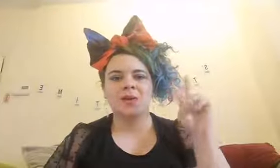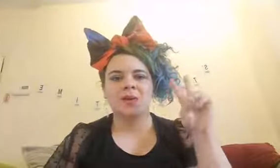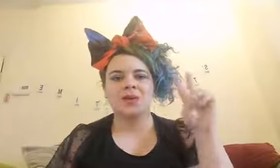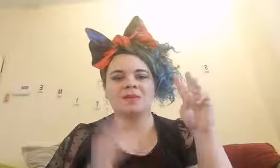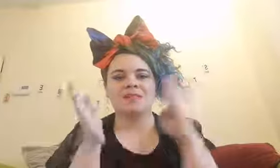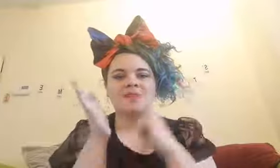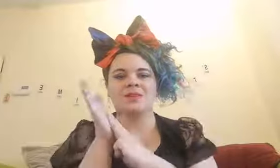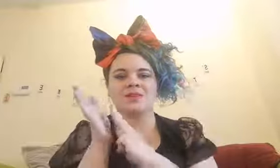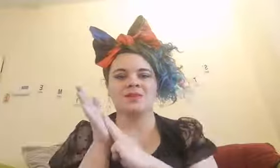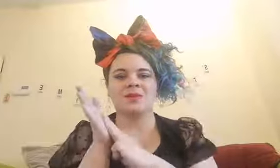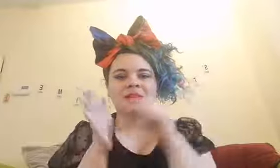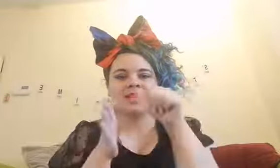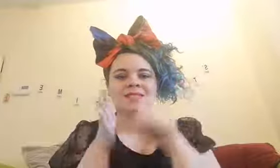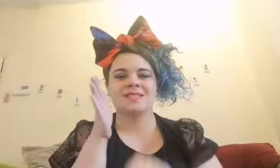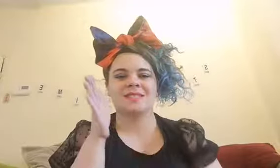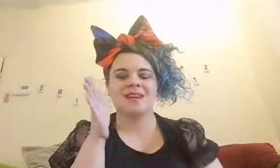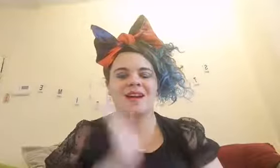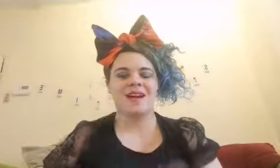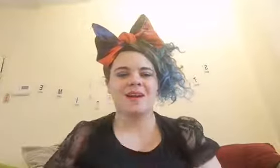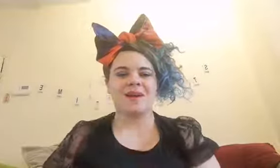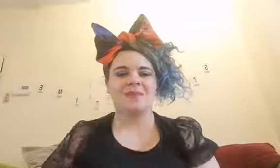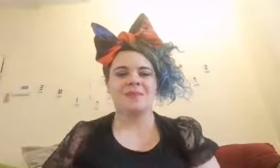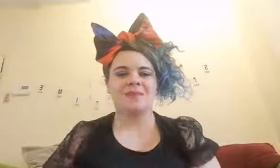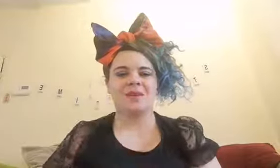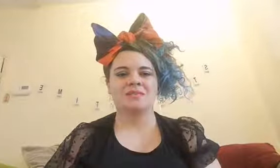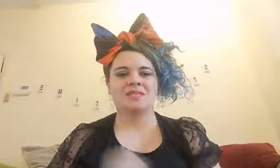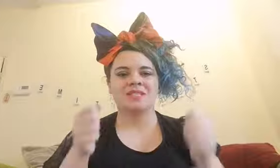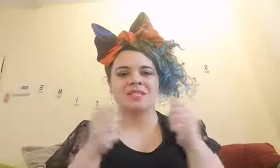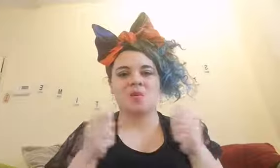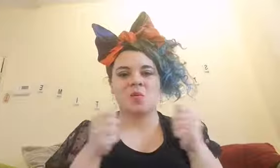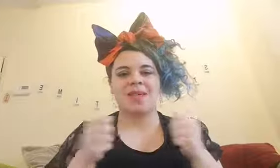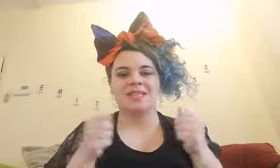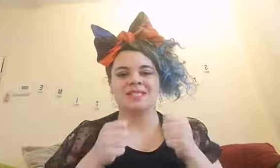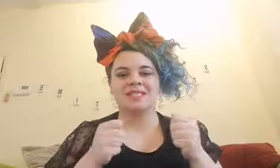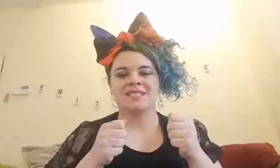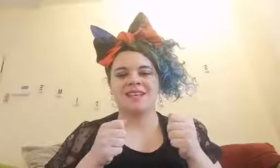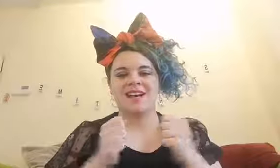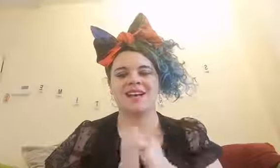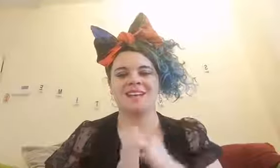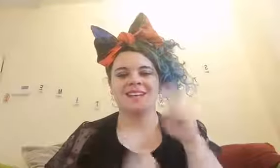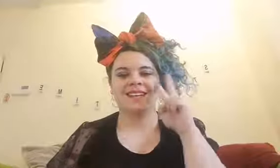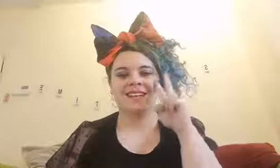Hello. I'm gonna start in 2 minutes. I'm just gonna wait and